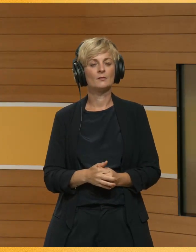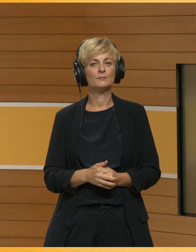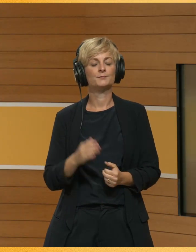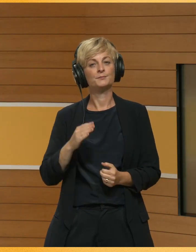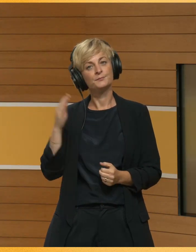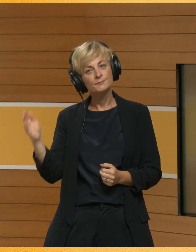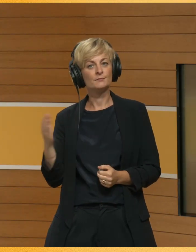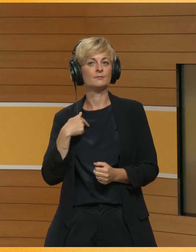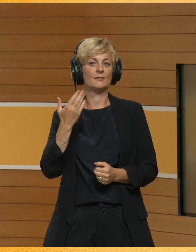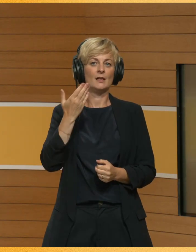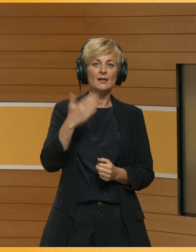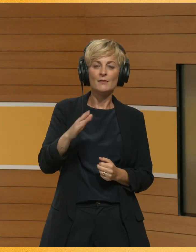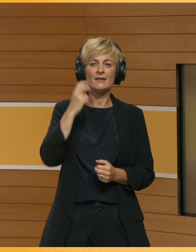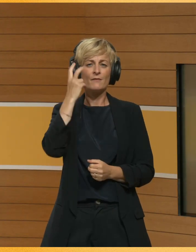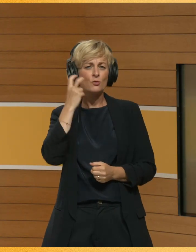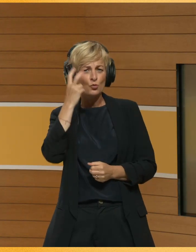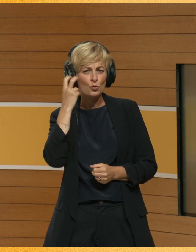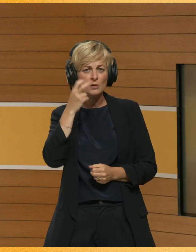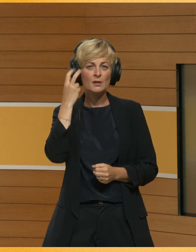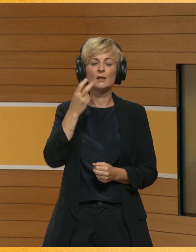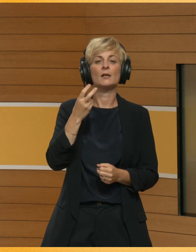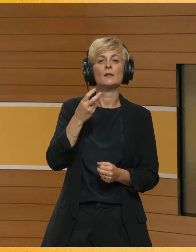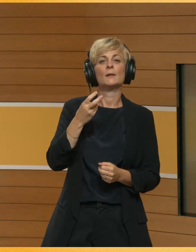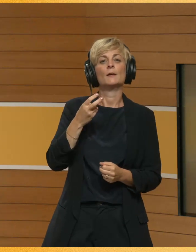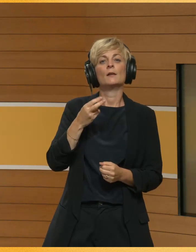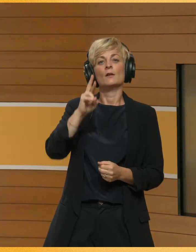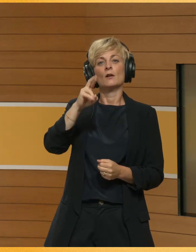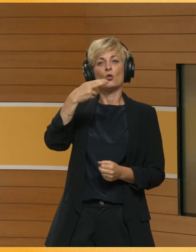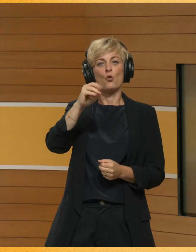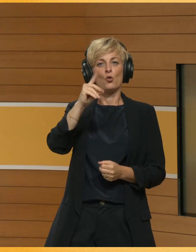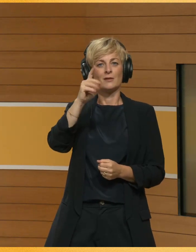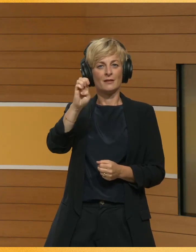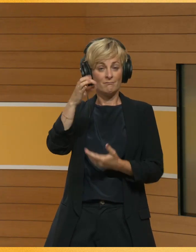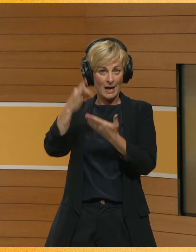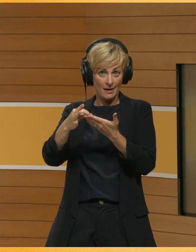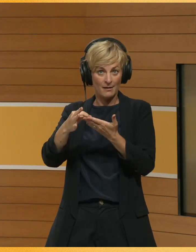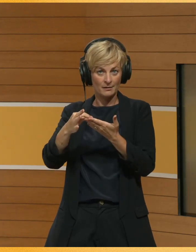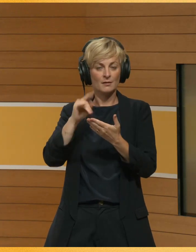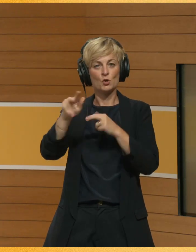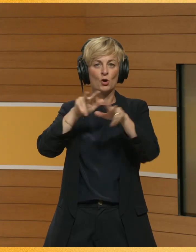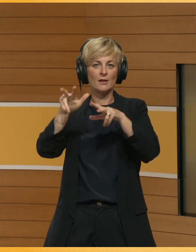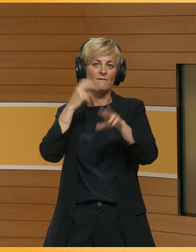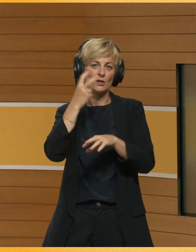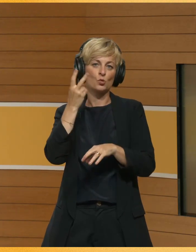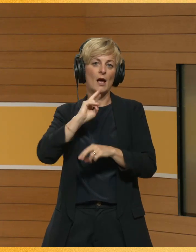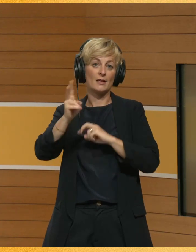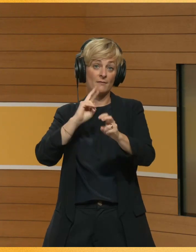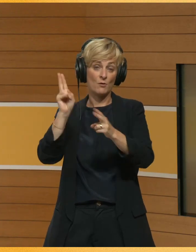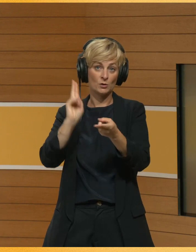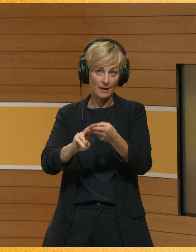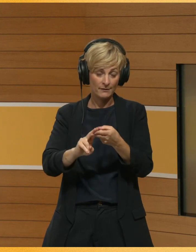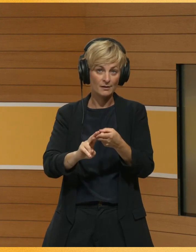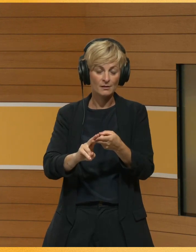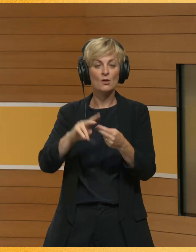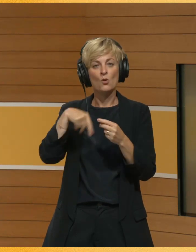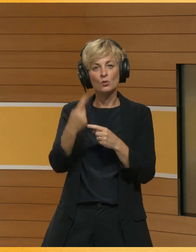with. I try and meet her every fortnight, and then every month there's a bigger meeting where we all meet. We've been